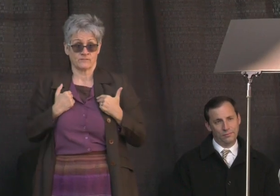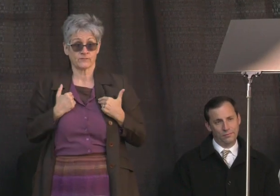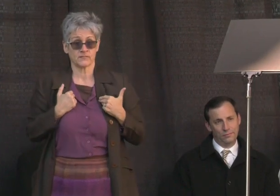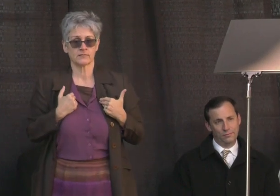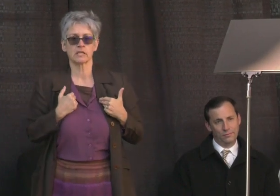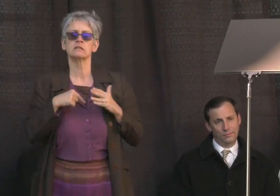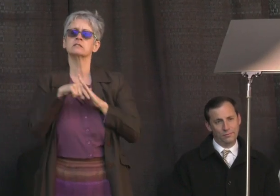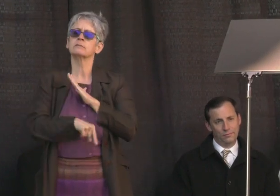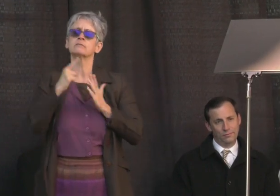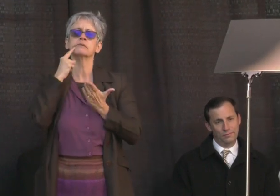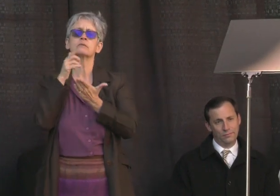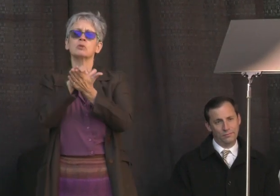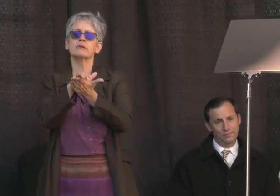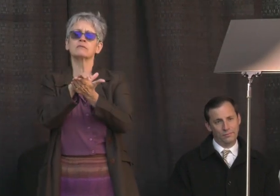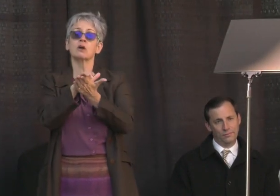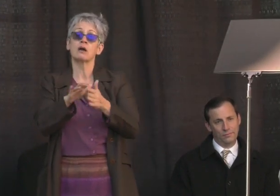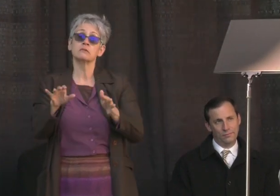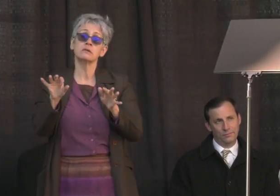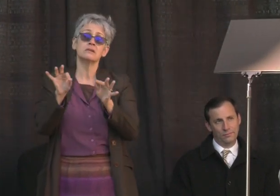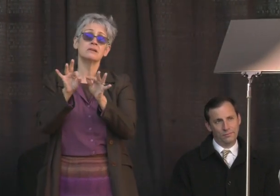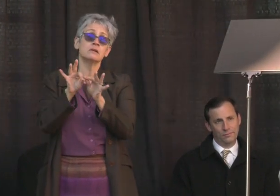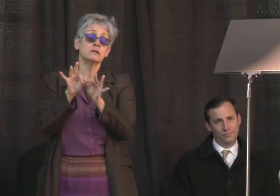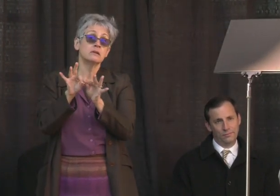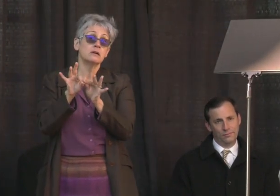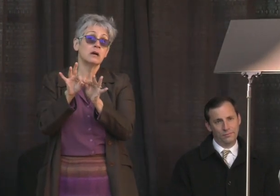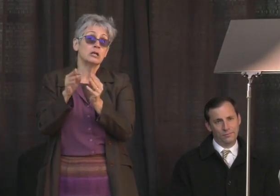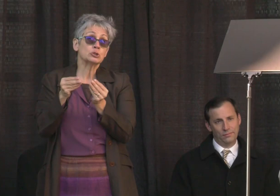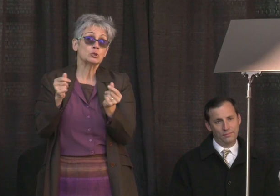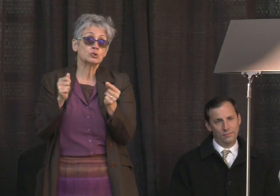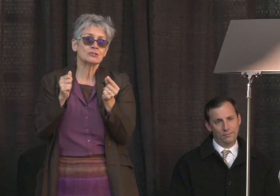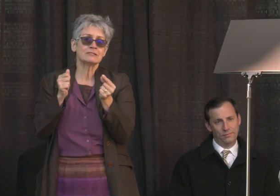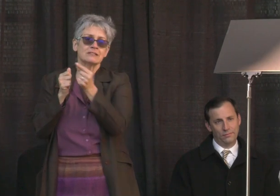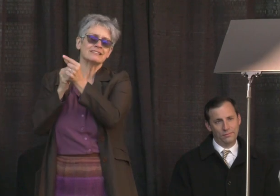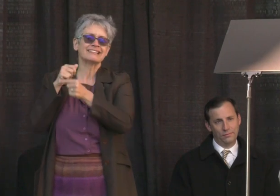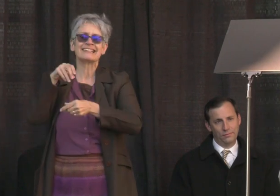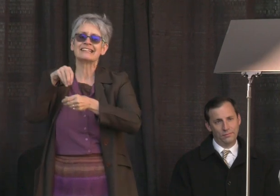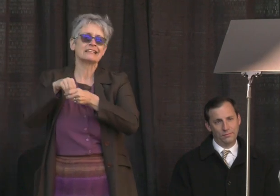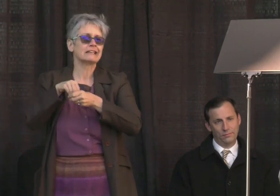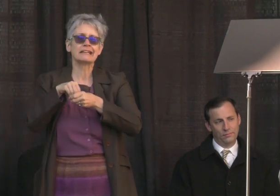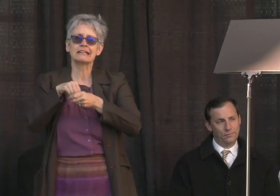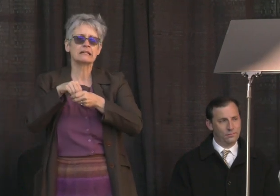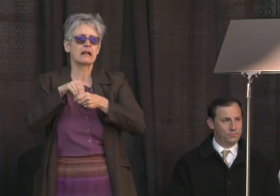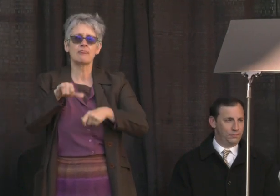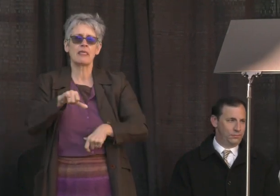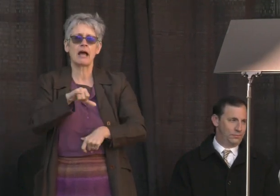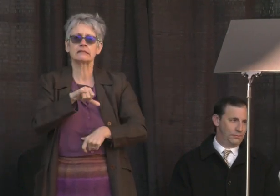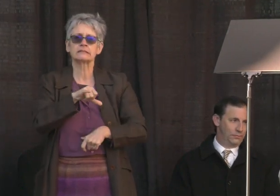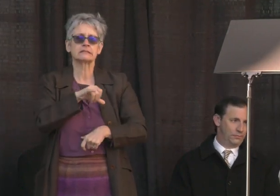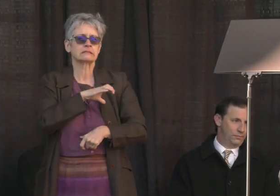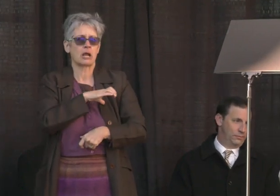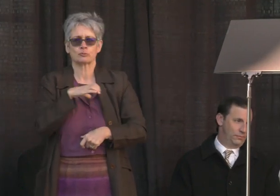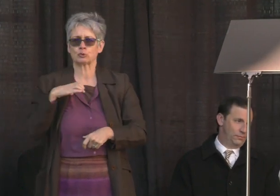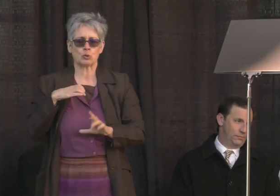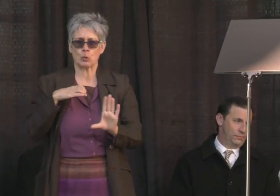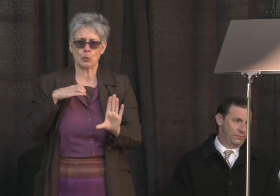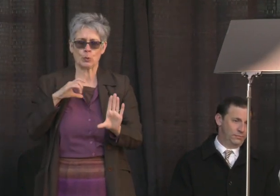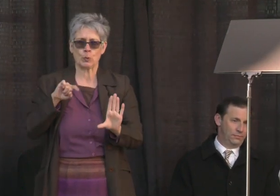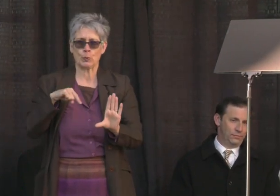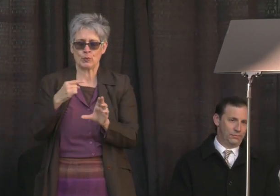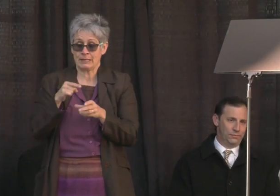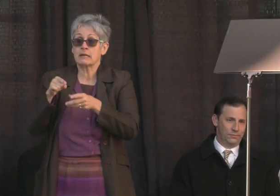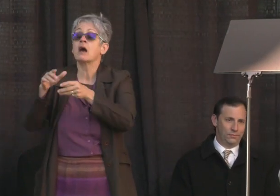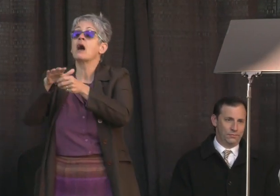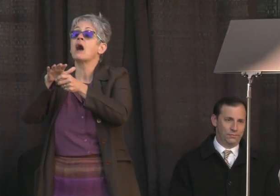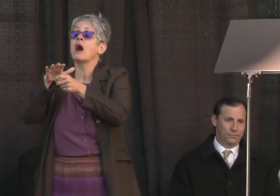that meaningful solutions will not come from inside those chambers alone. They'll come from places like our communities,